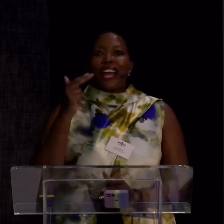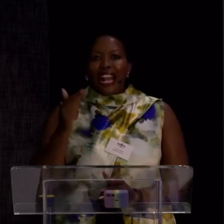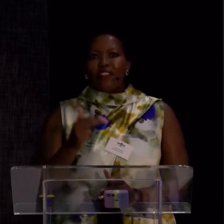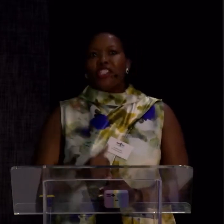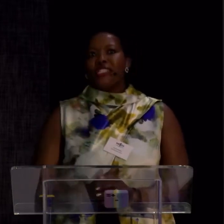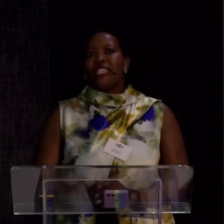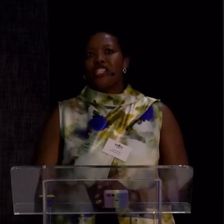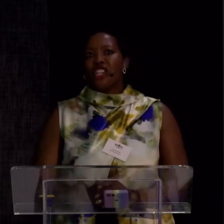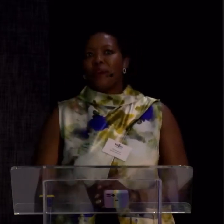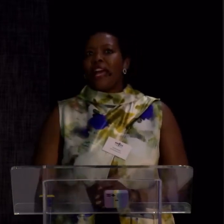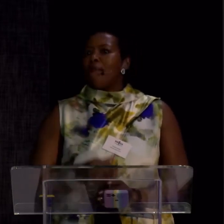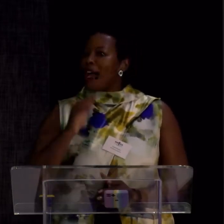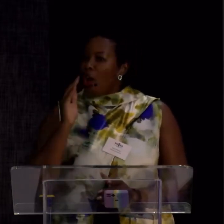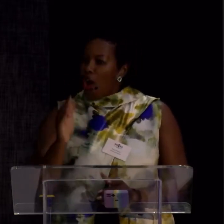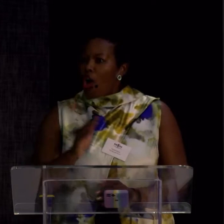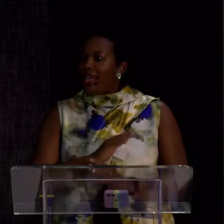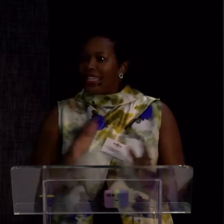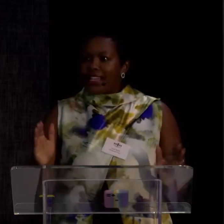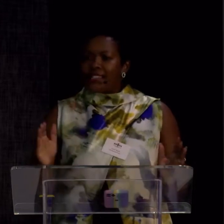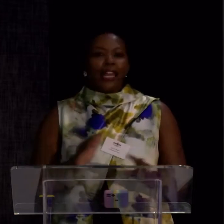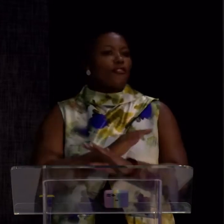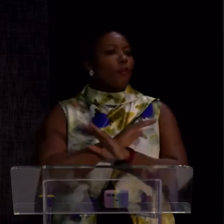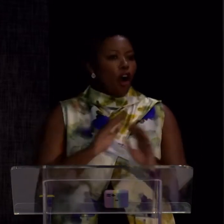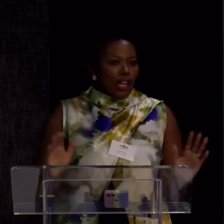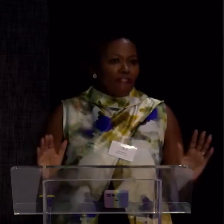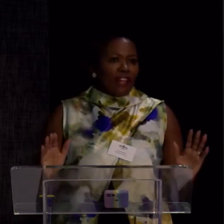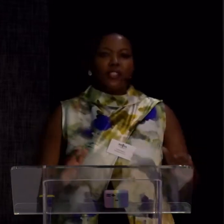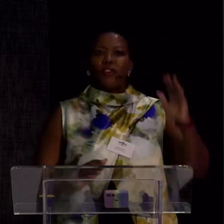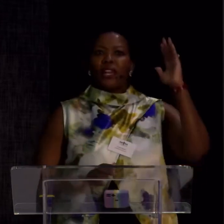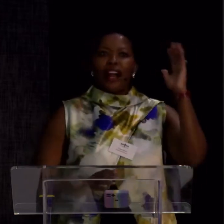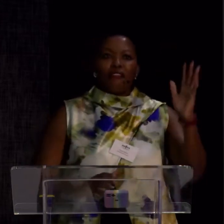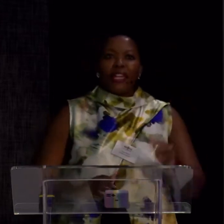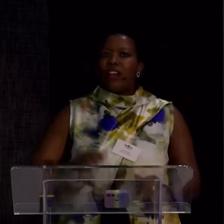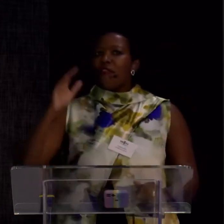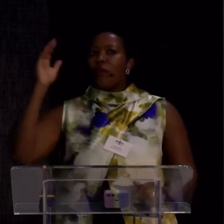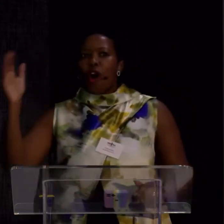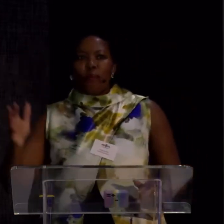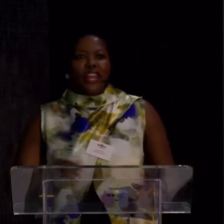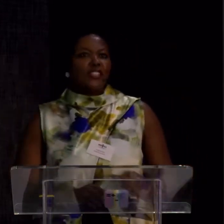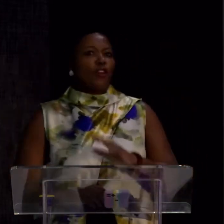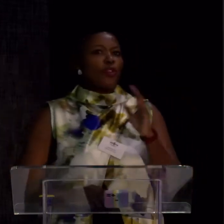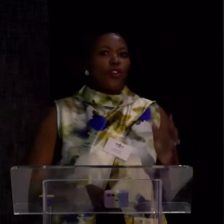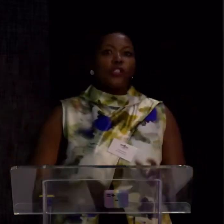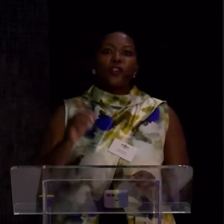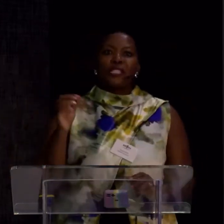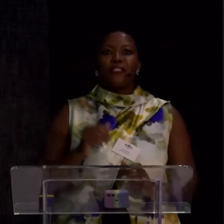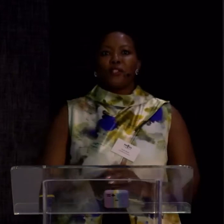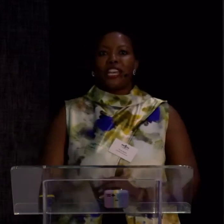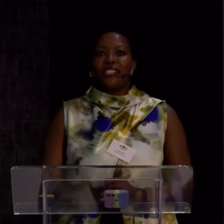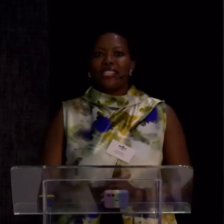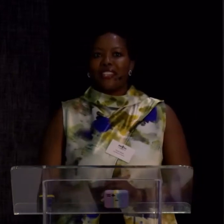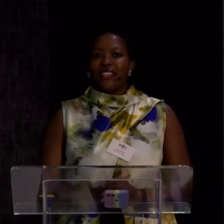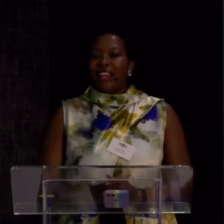leadership, courageous leadership by all leaders from all levels, from the government, from corporates, from unions, from